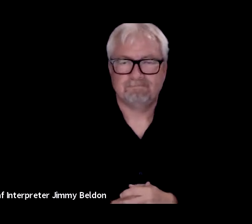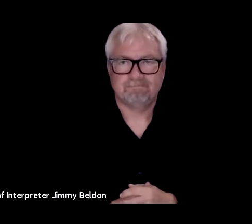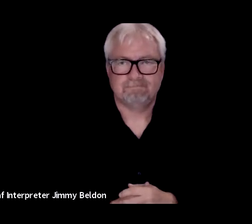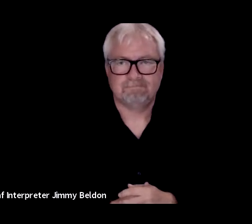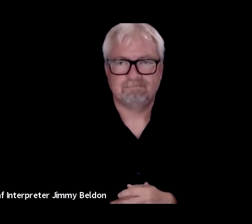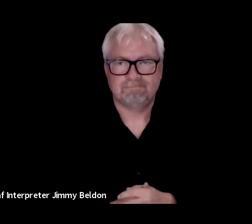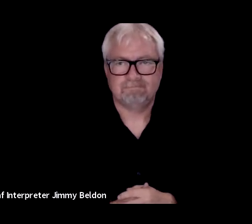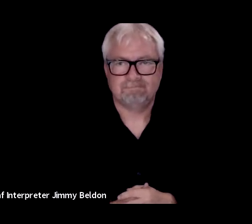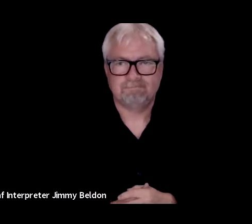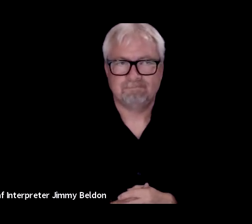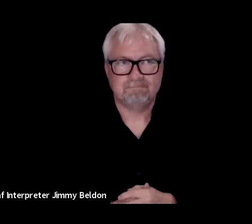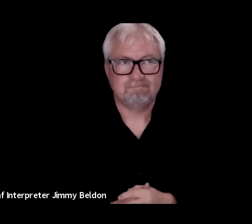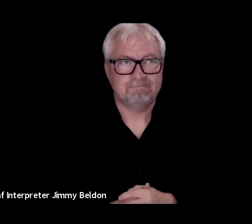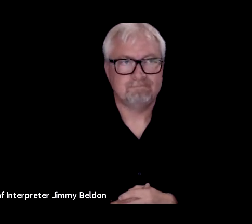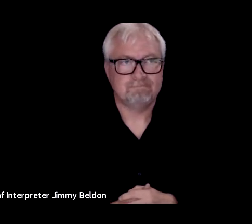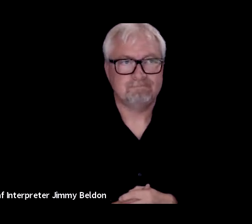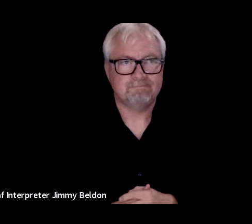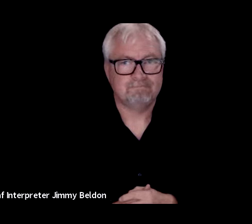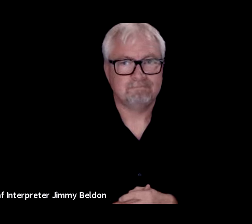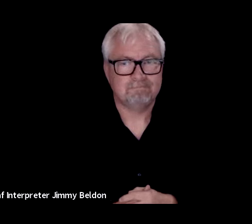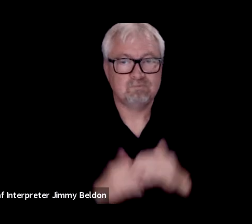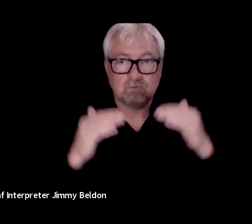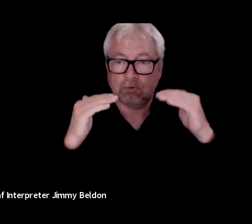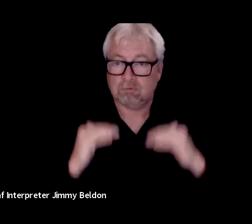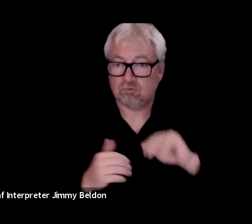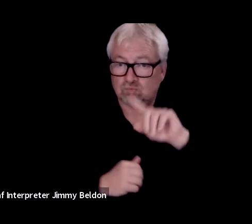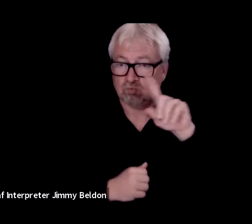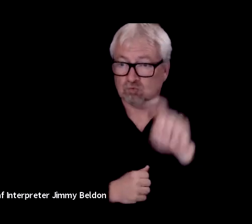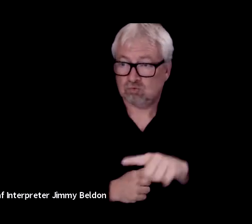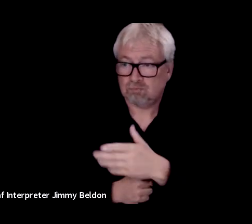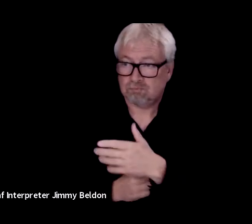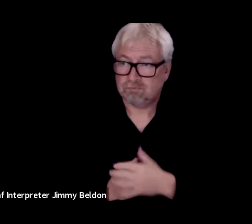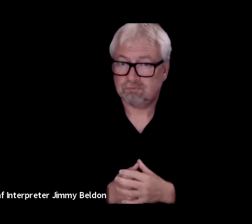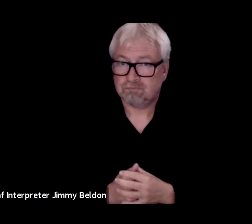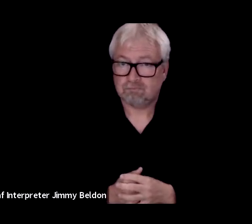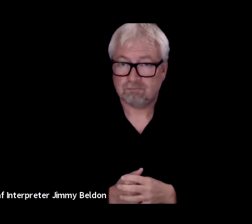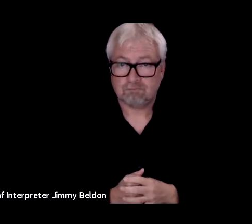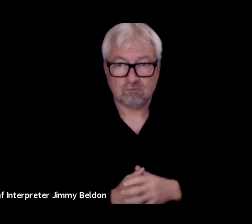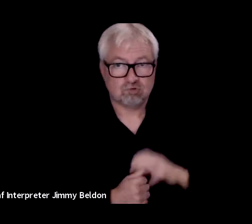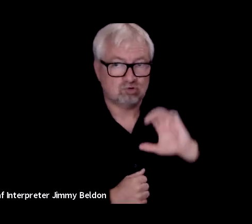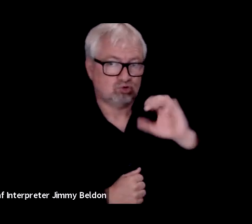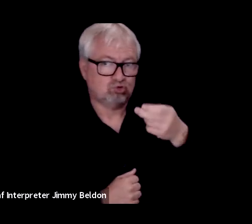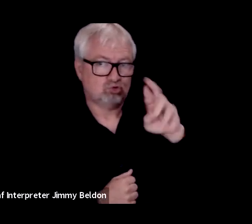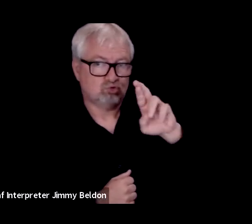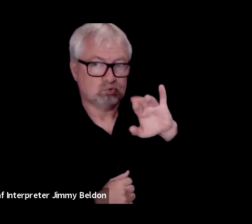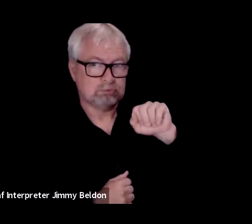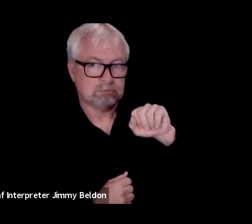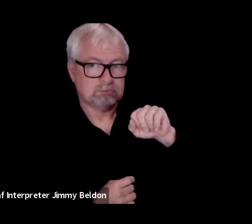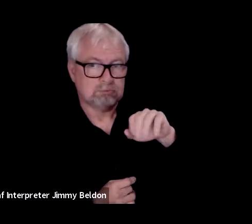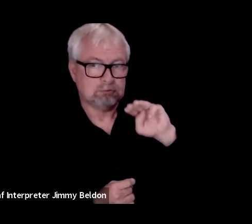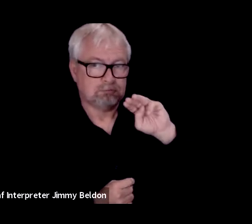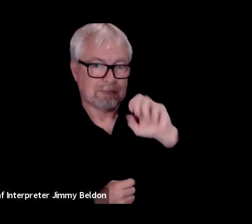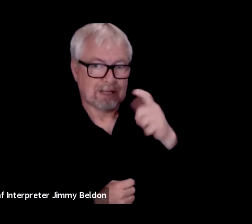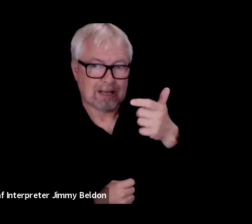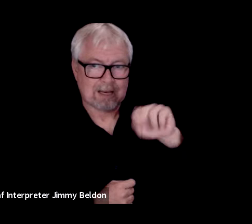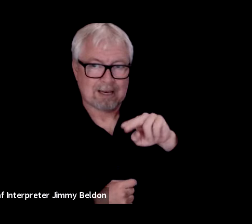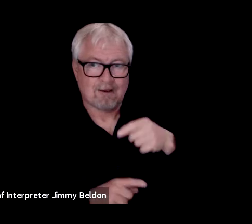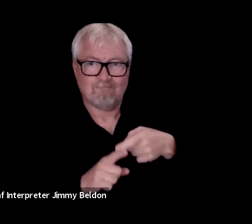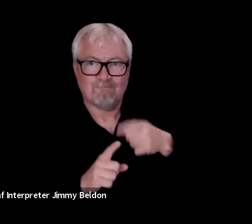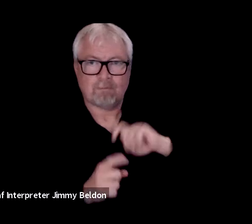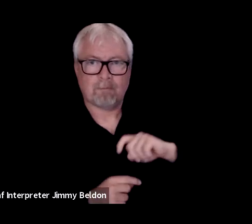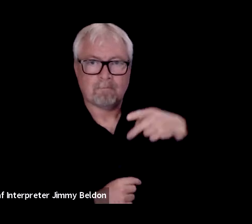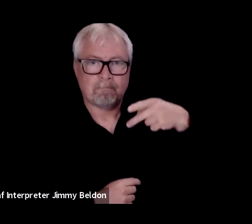Our next question comes from the line of Chris Magan of Pioneer Press. Your line is now open. Hi,